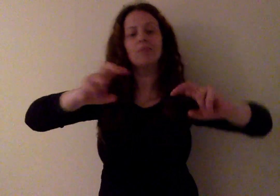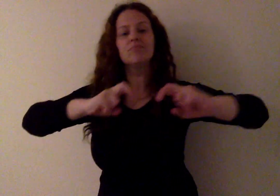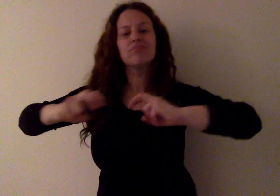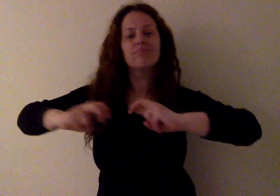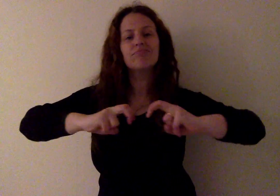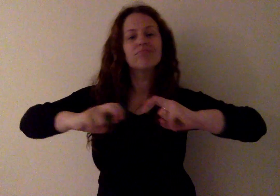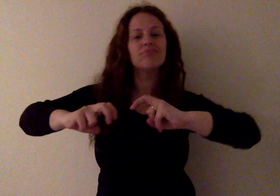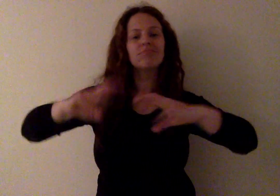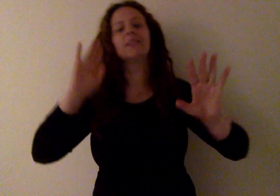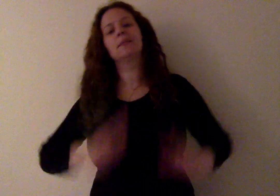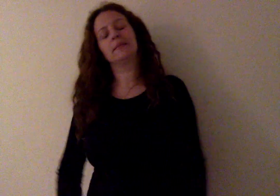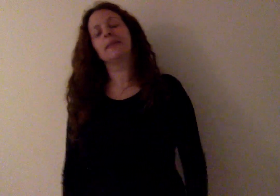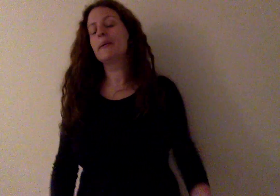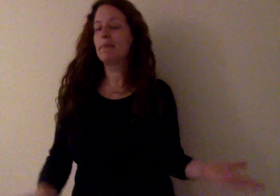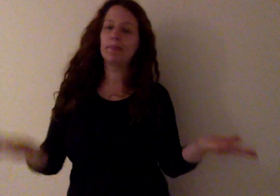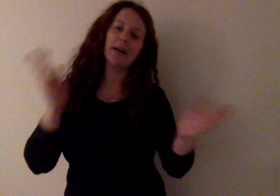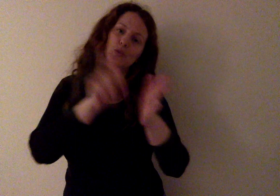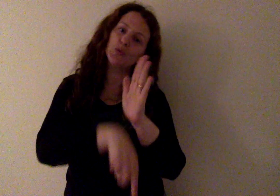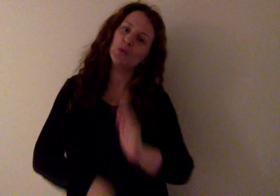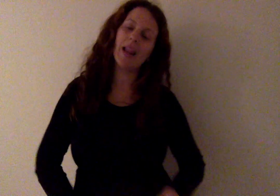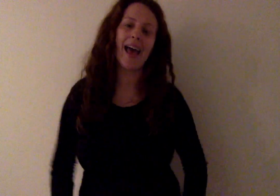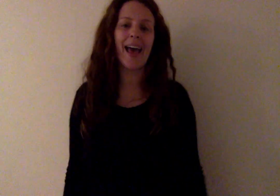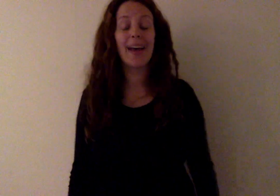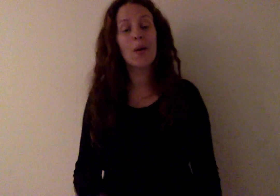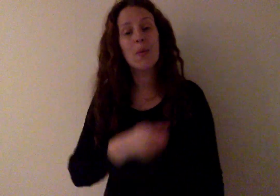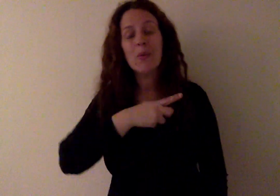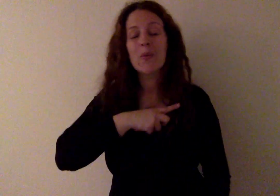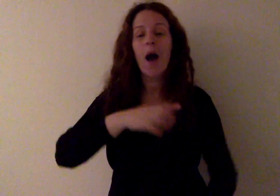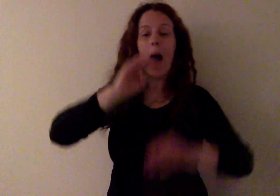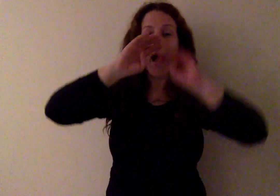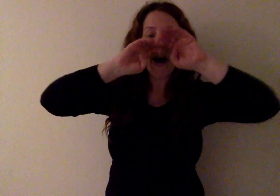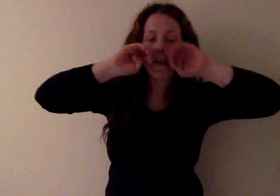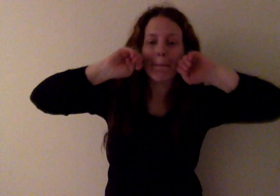then much too late, as is always the case.